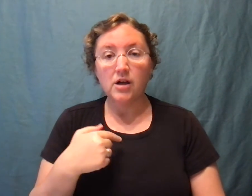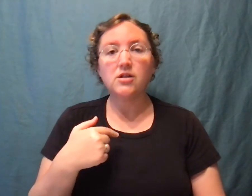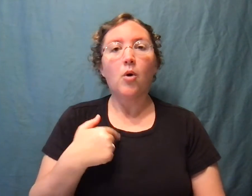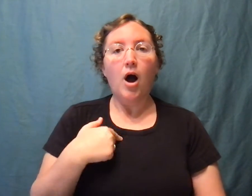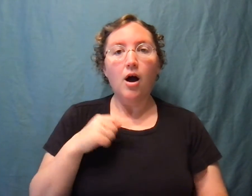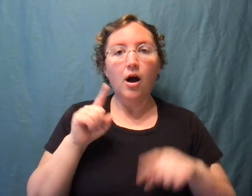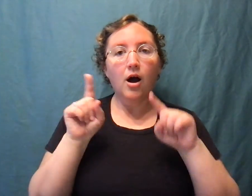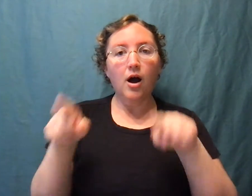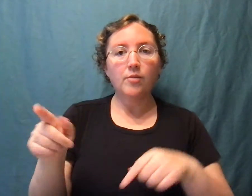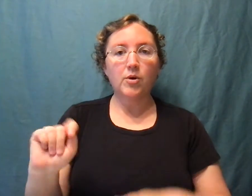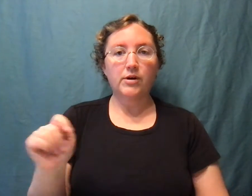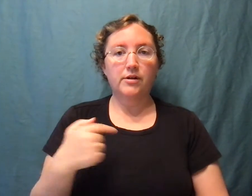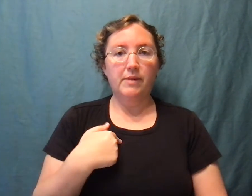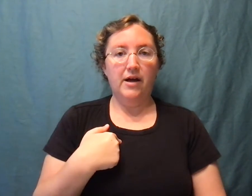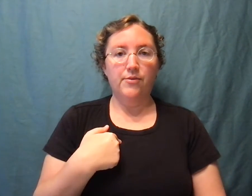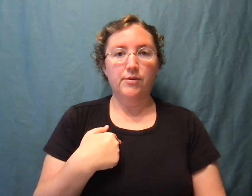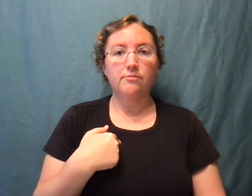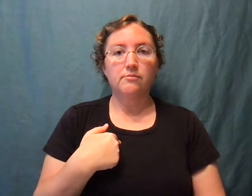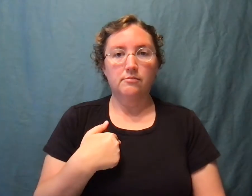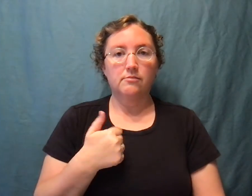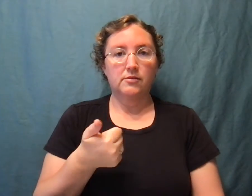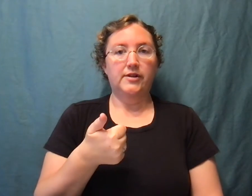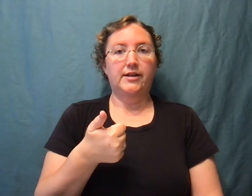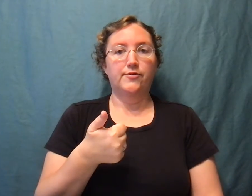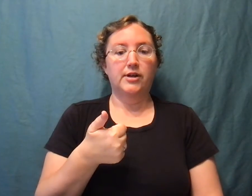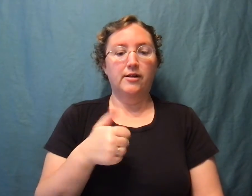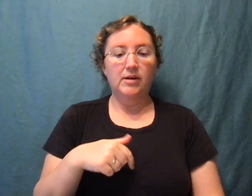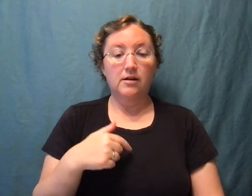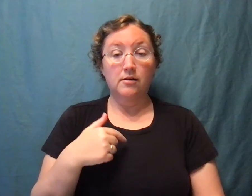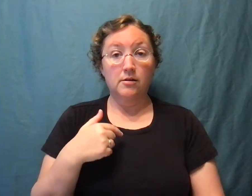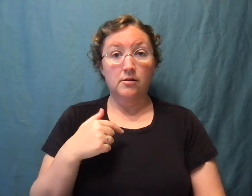So, I'm going to the bathroom. Thanks for telling me.